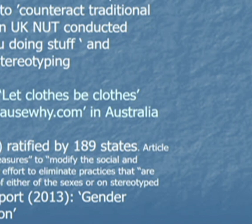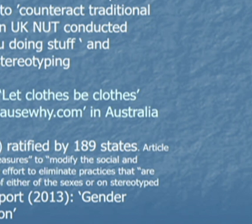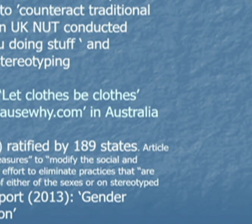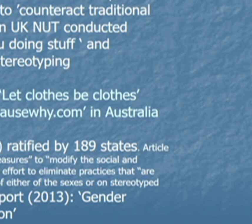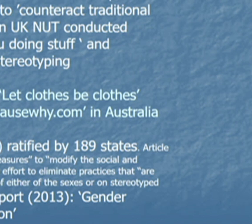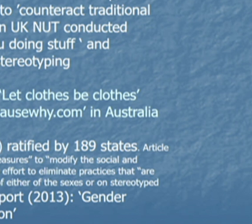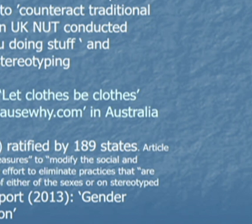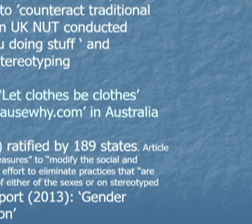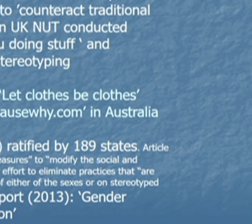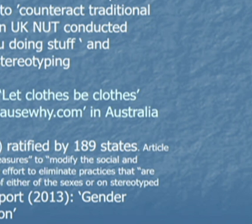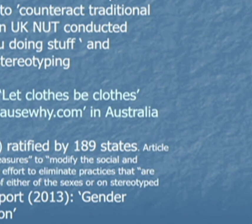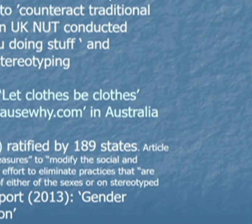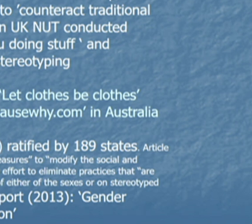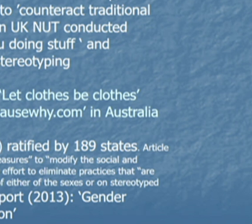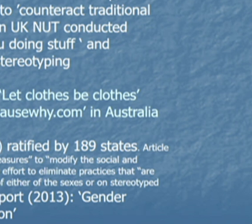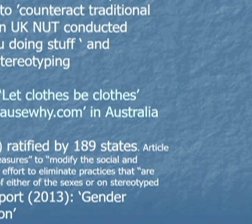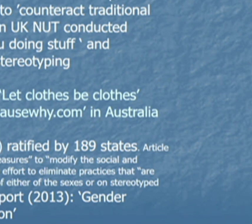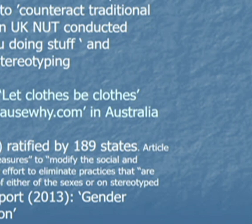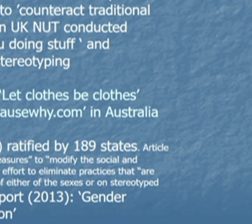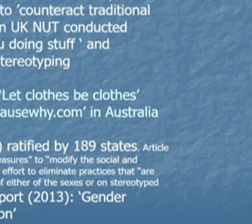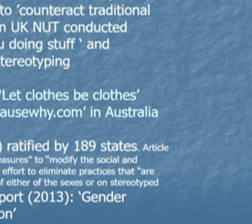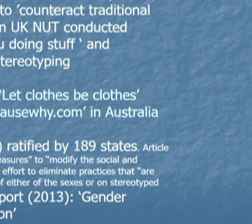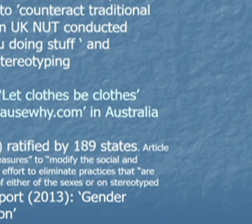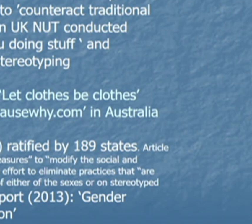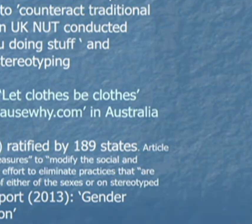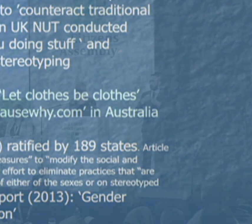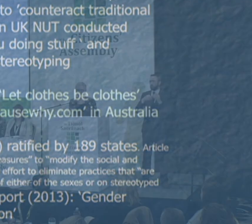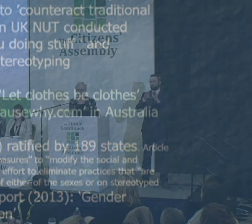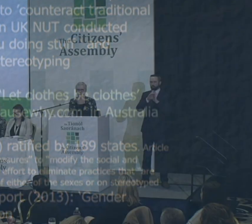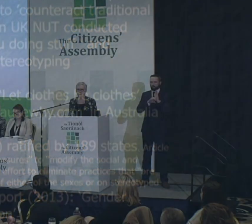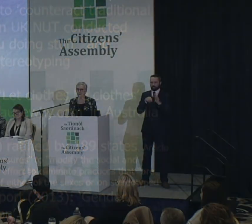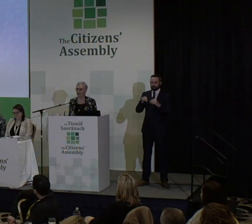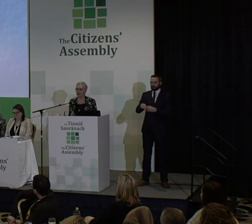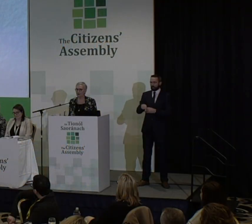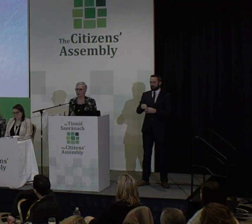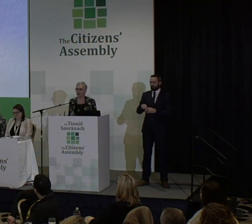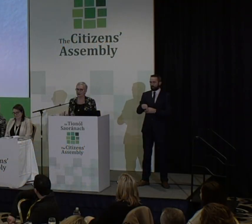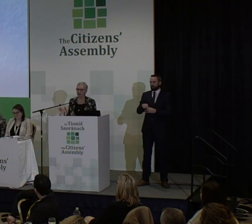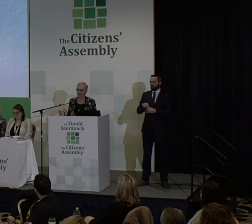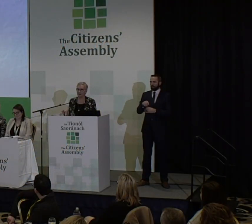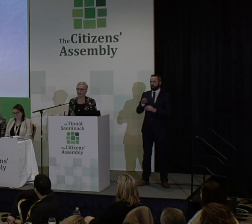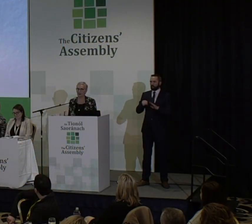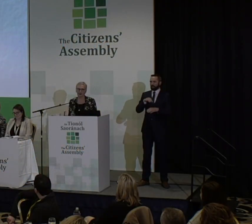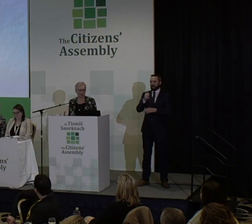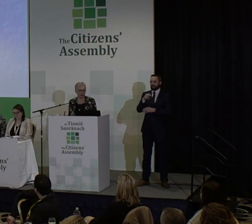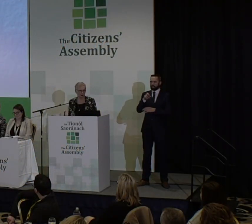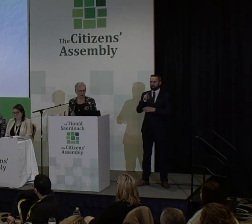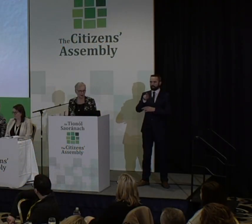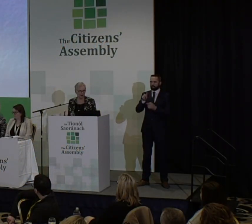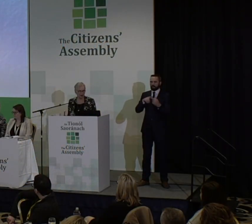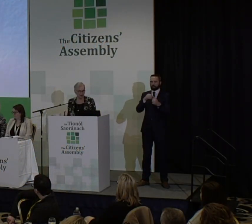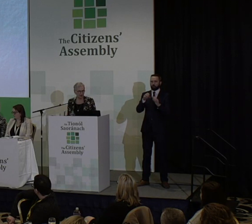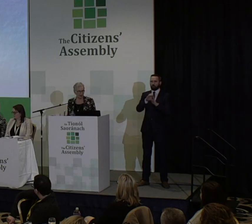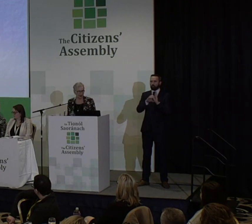gender patterns and gender roles. Our own curricula here, the Ashter and other curricula that are